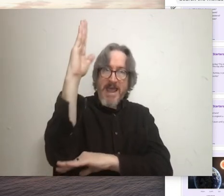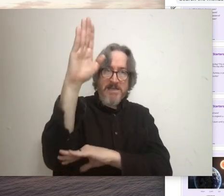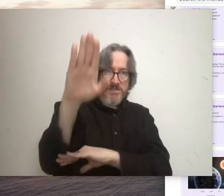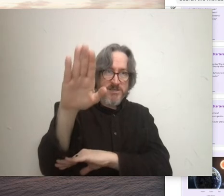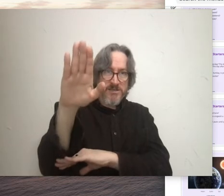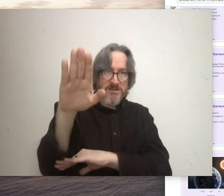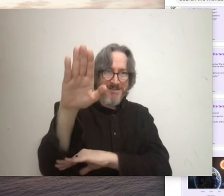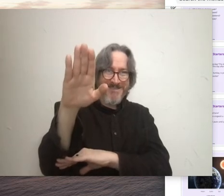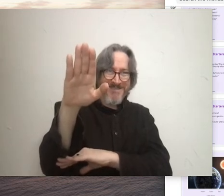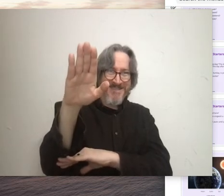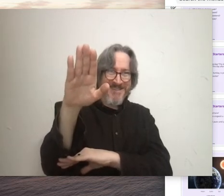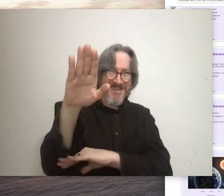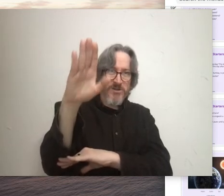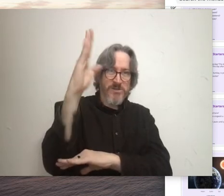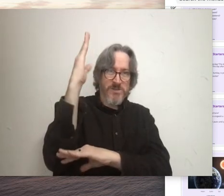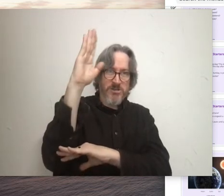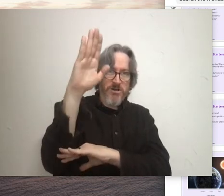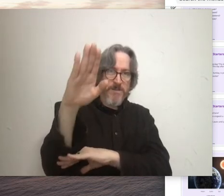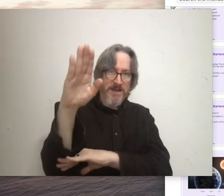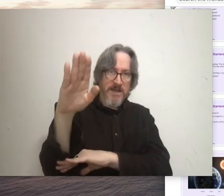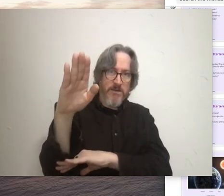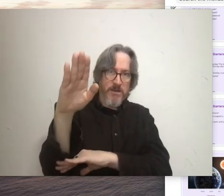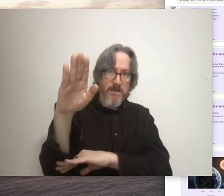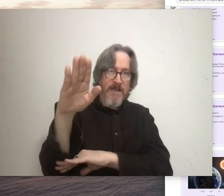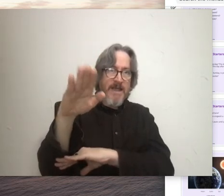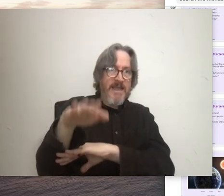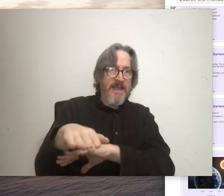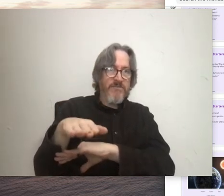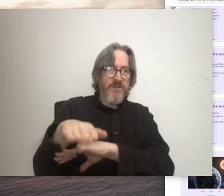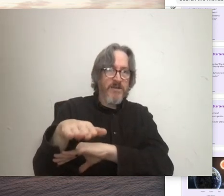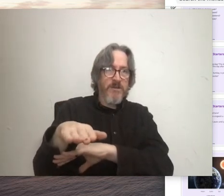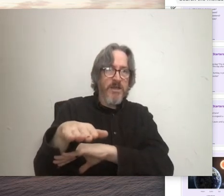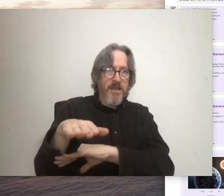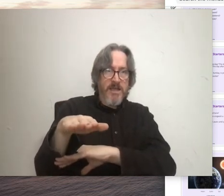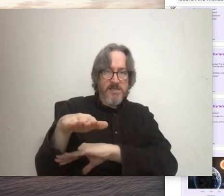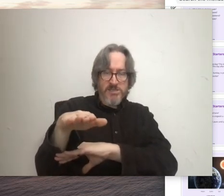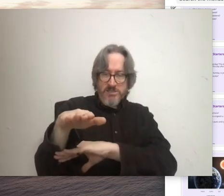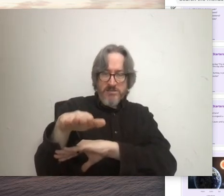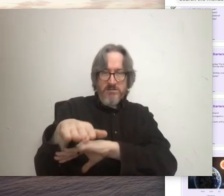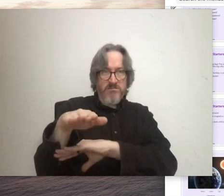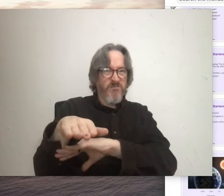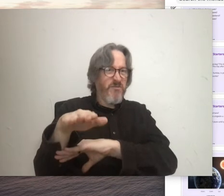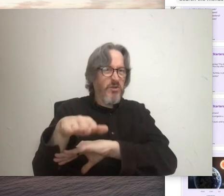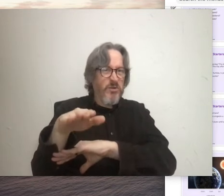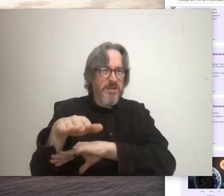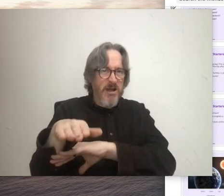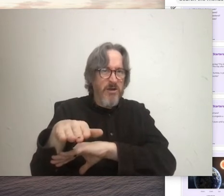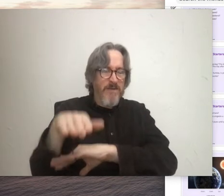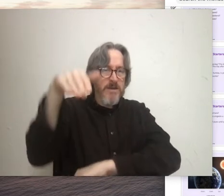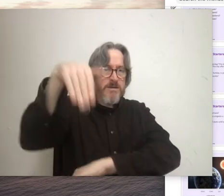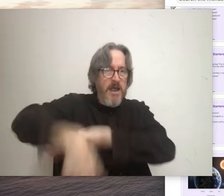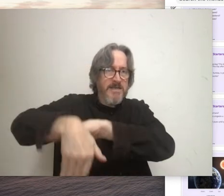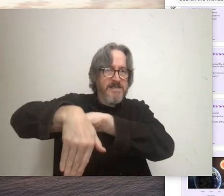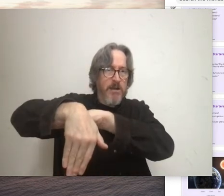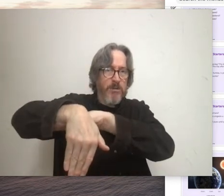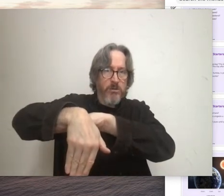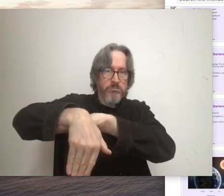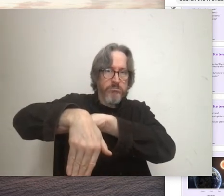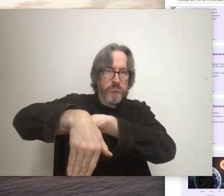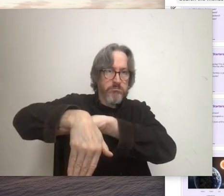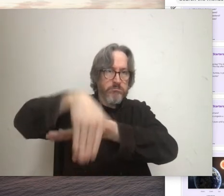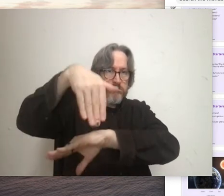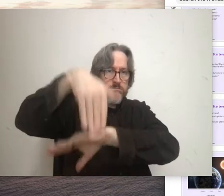it's past the noon, so it's starting to come back down. Evening is further down, and then night is